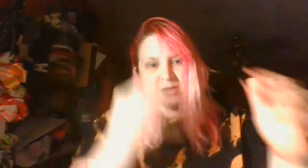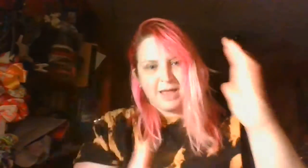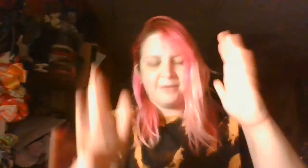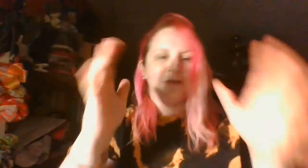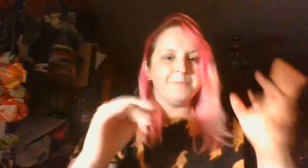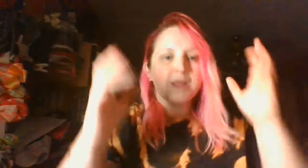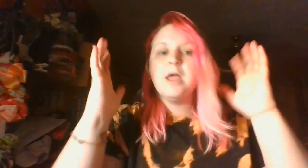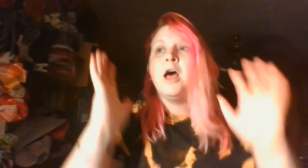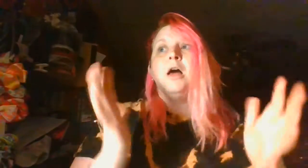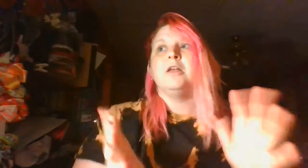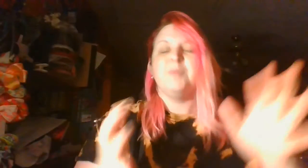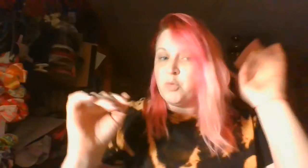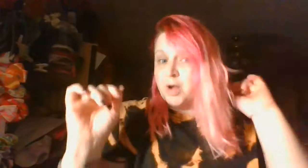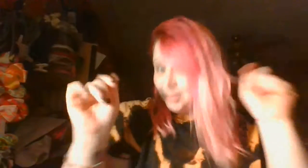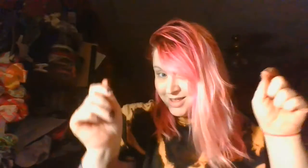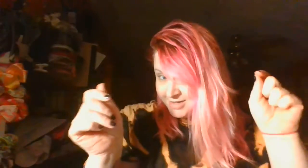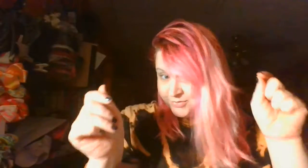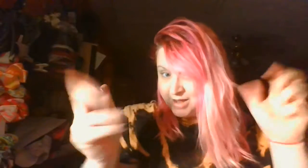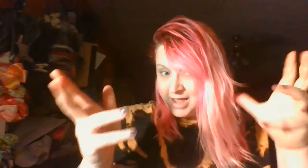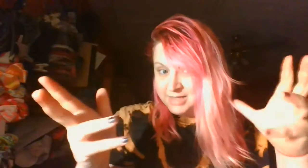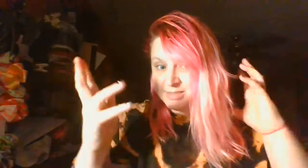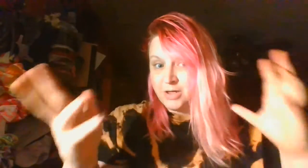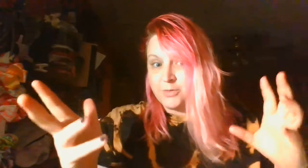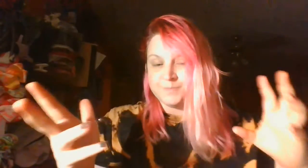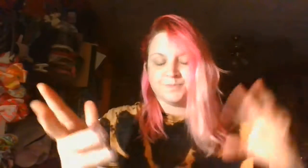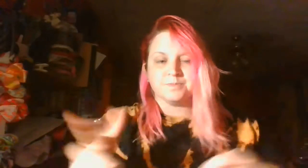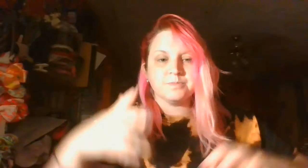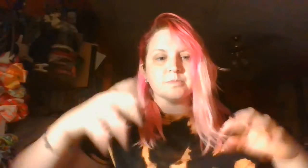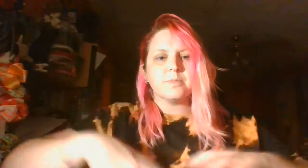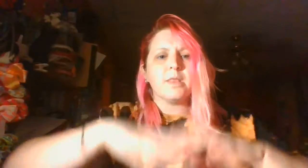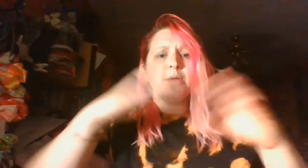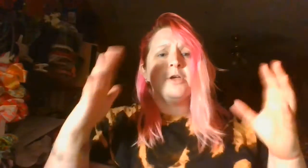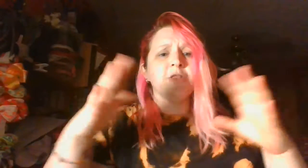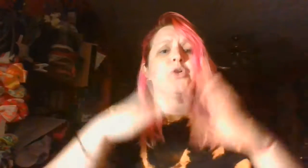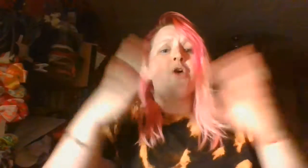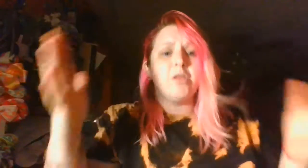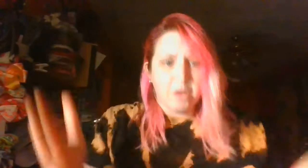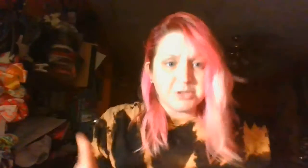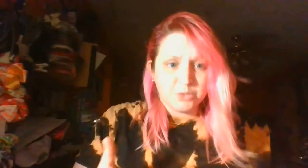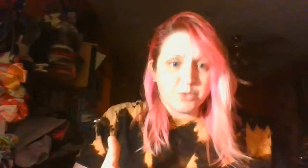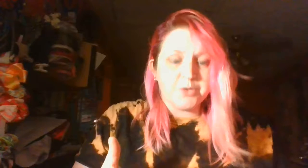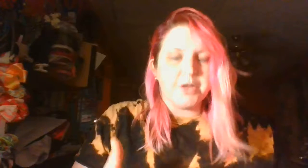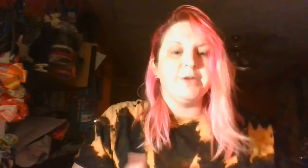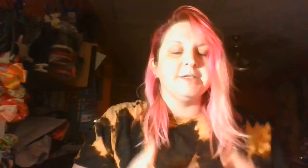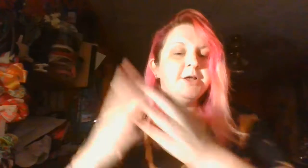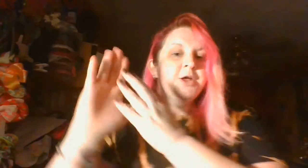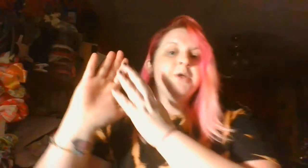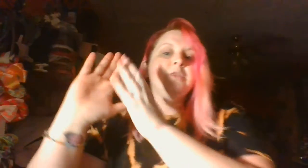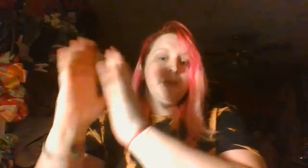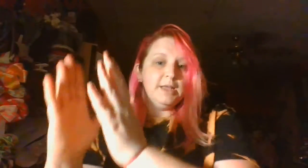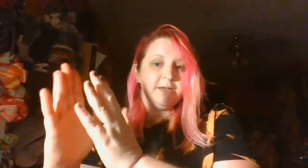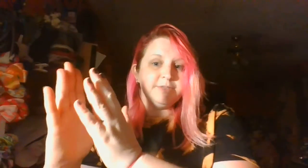that. A lot of people wear a lot of different hats. So the chronological order, though, is the beginning of